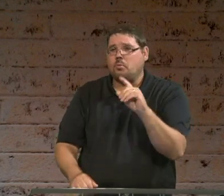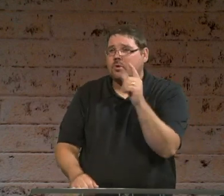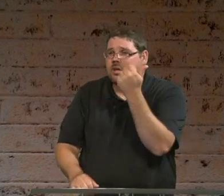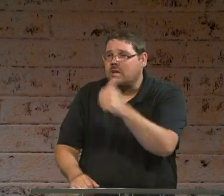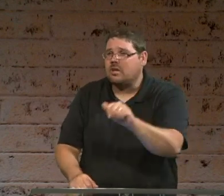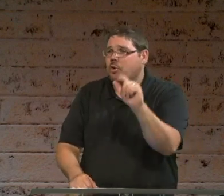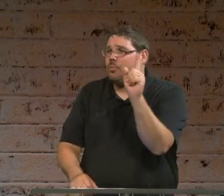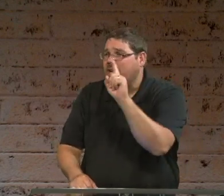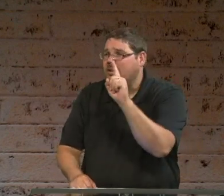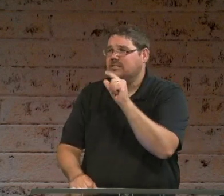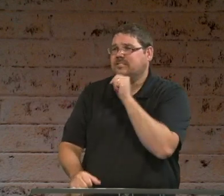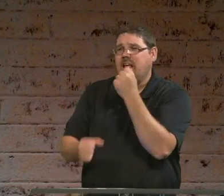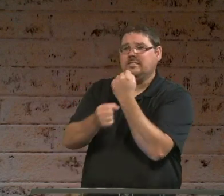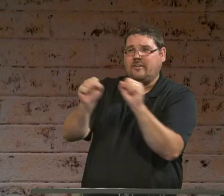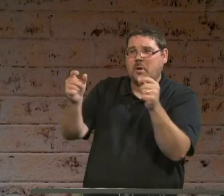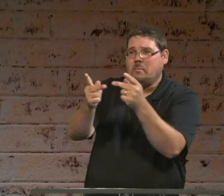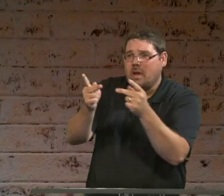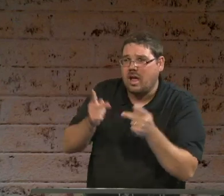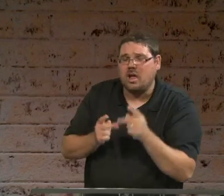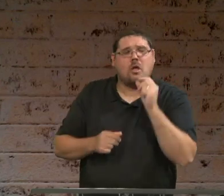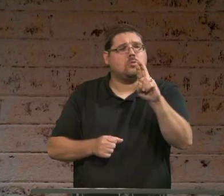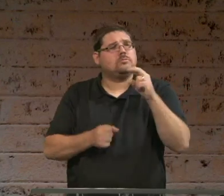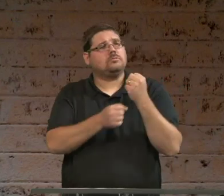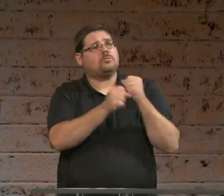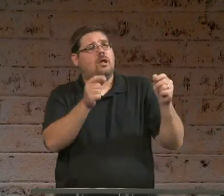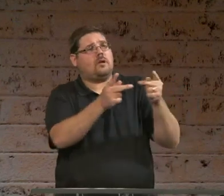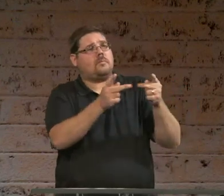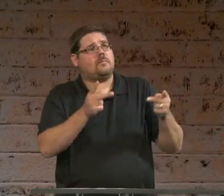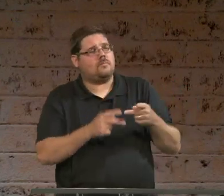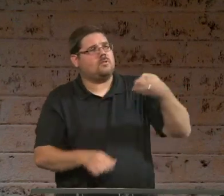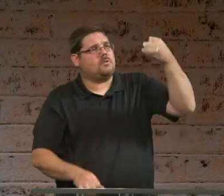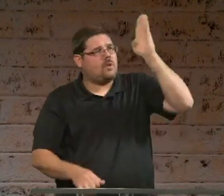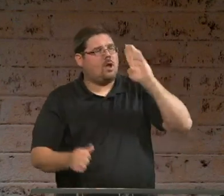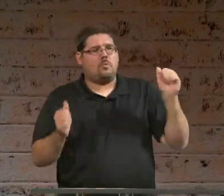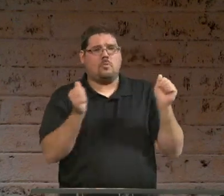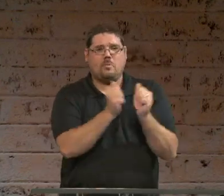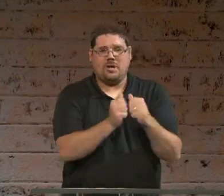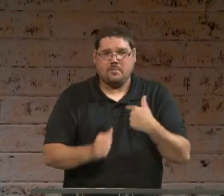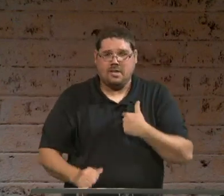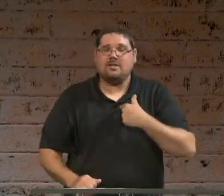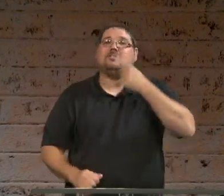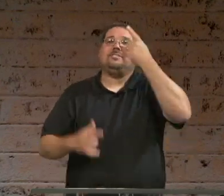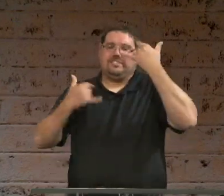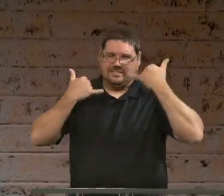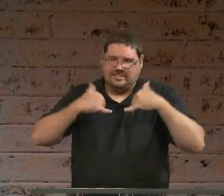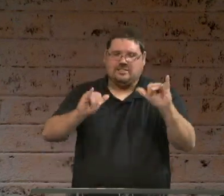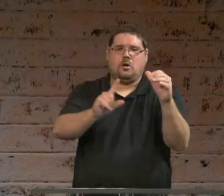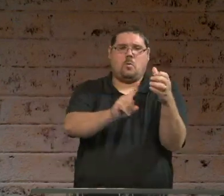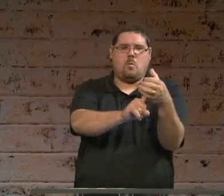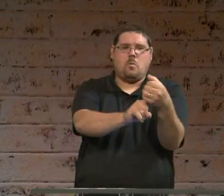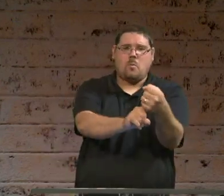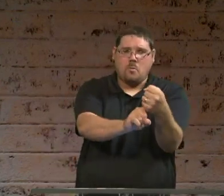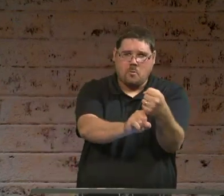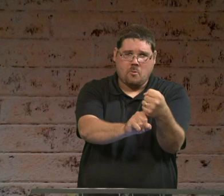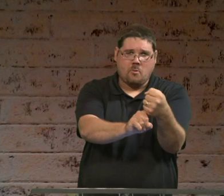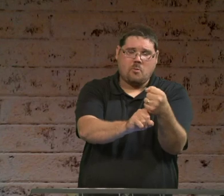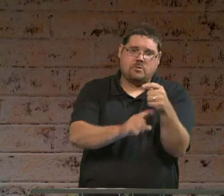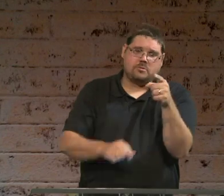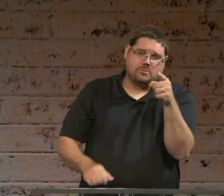comforting thought. No matter where I go, whether it's a safe place or a dangerous place, God is with me,